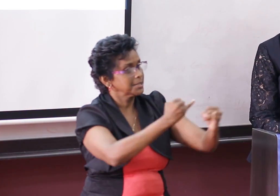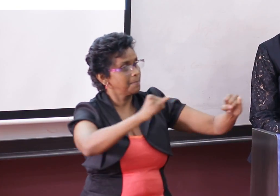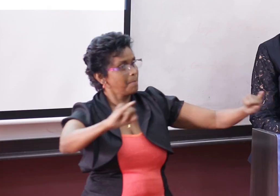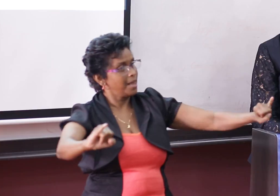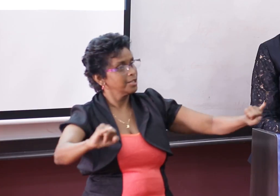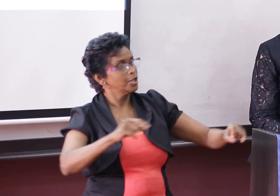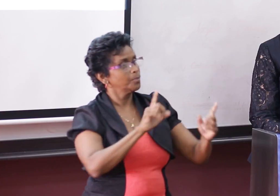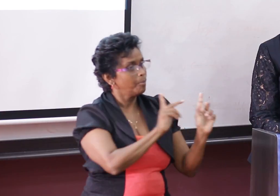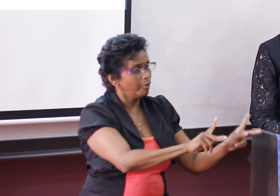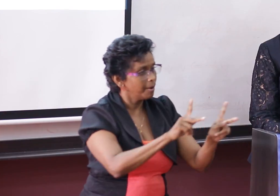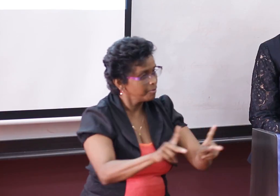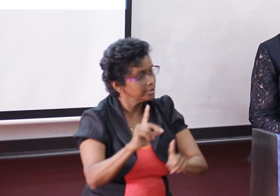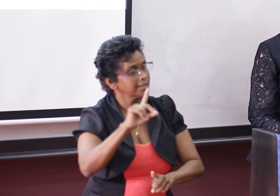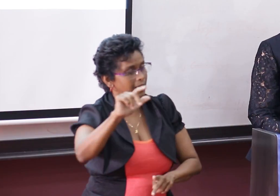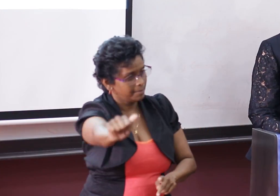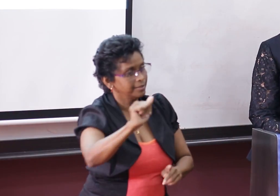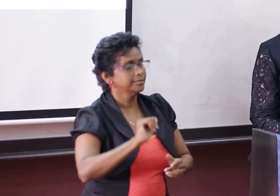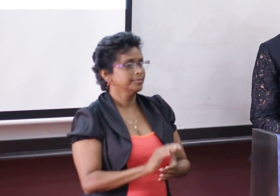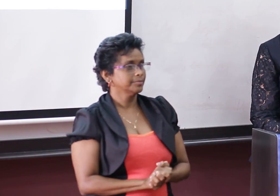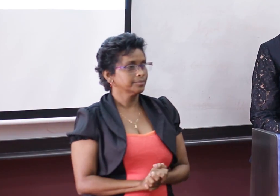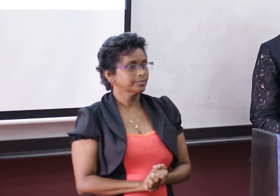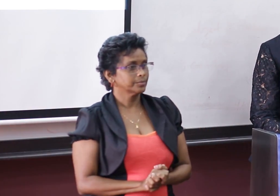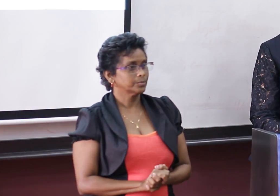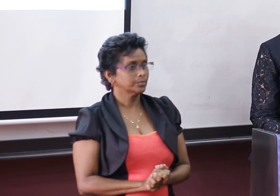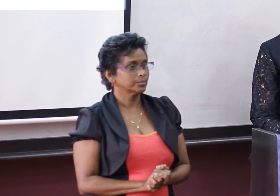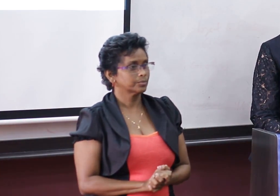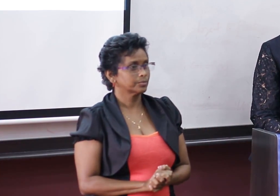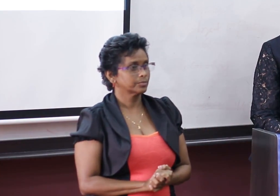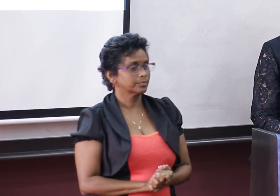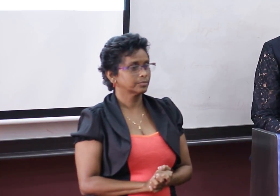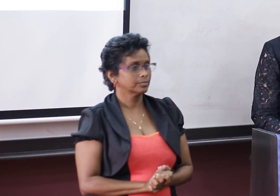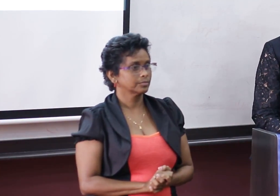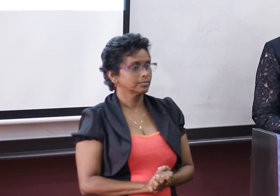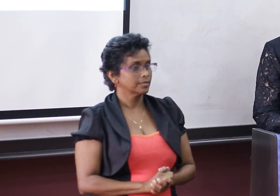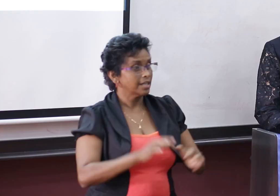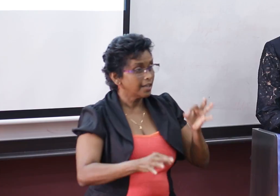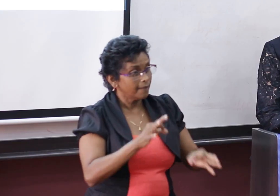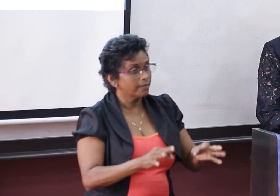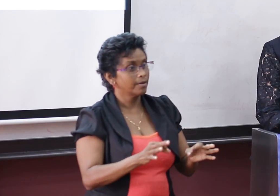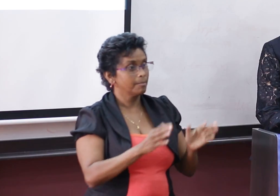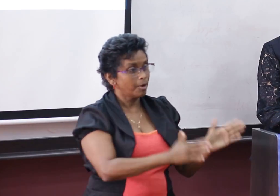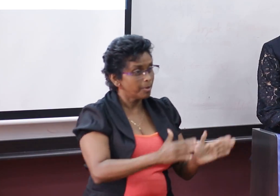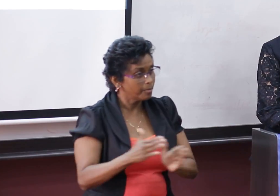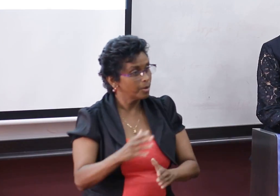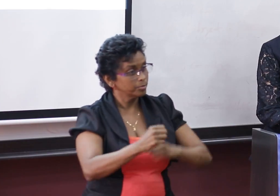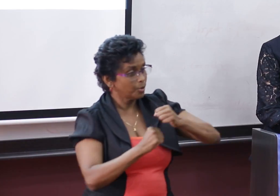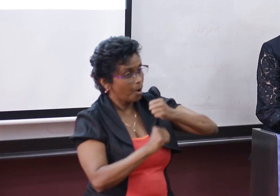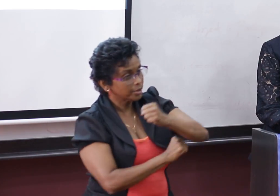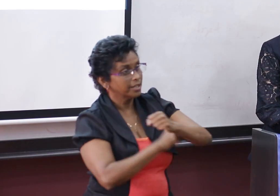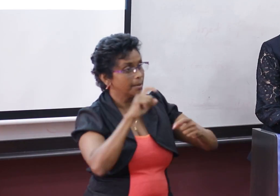of the individual with the disability. Any planned interventions must be tailored to the specific needs of the person